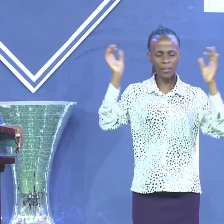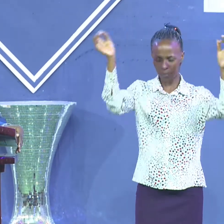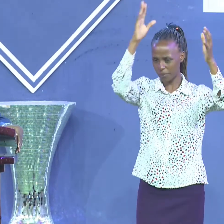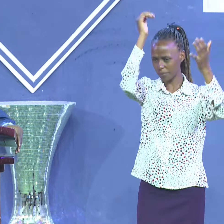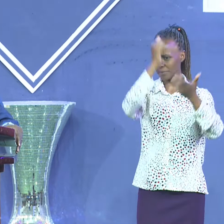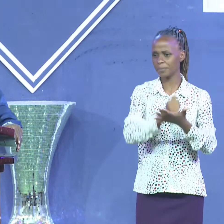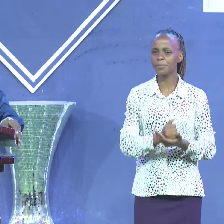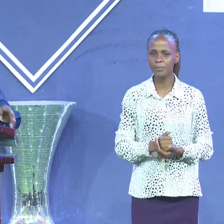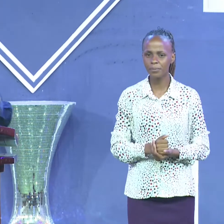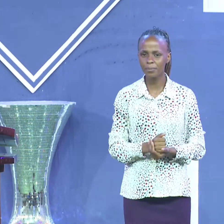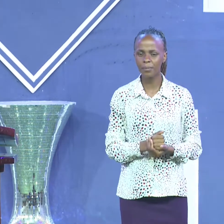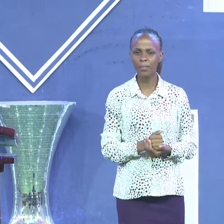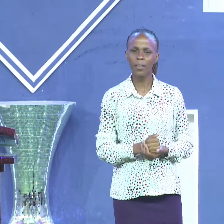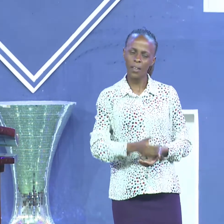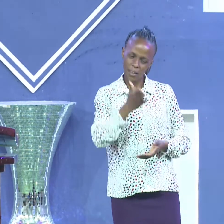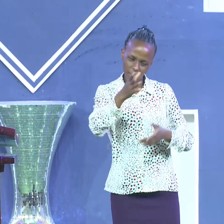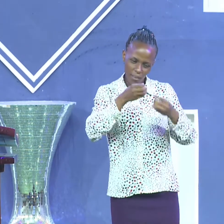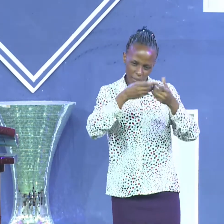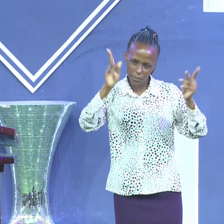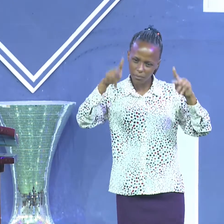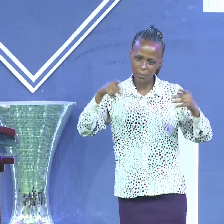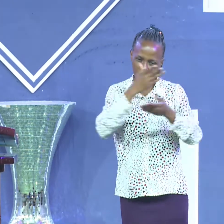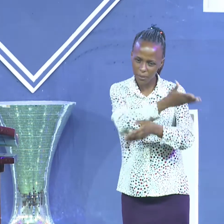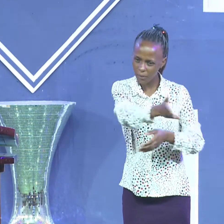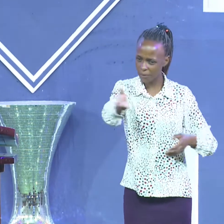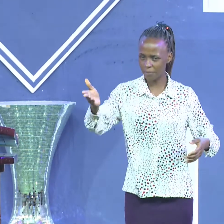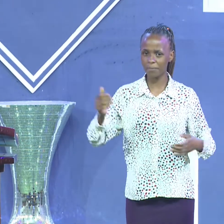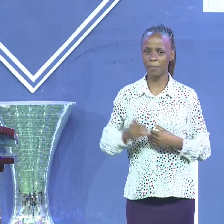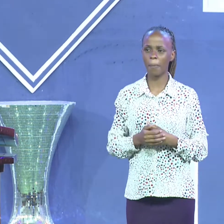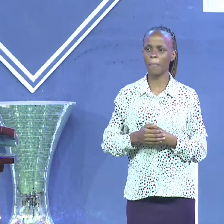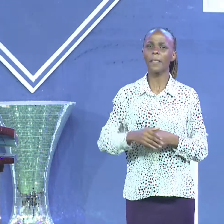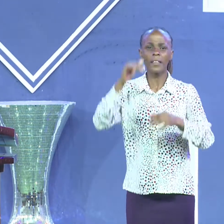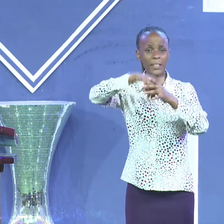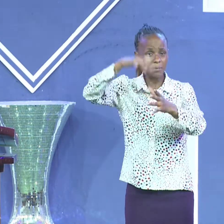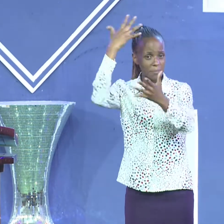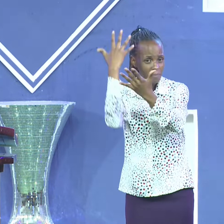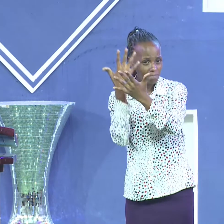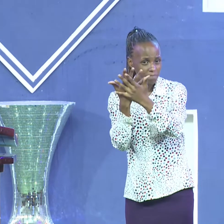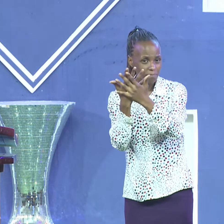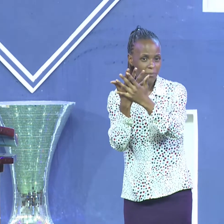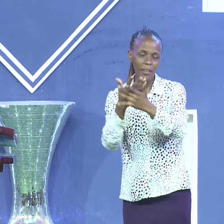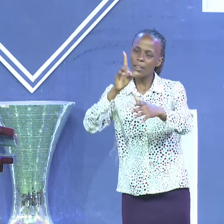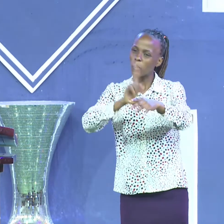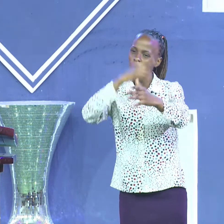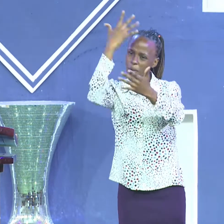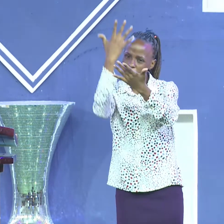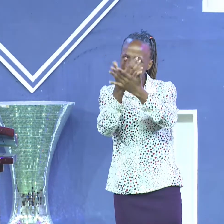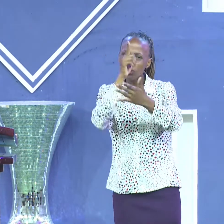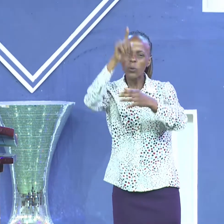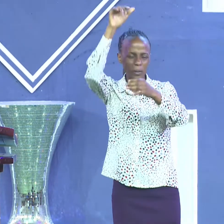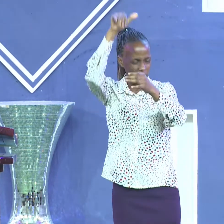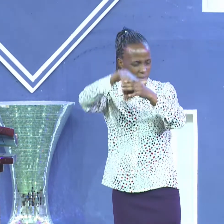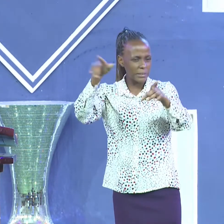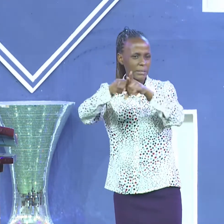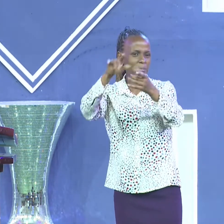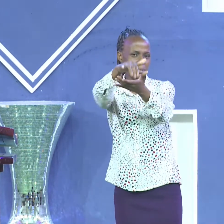Hallelujah. Amen. There are very many people here. They are in prisons.